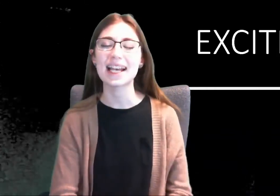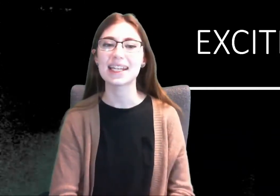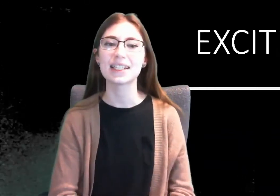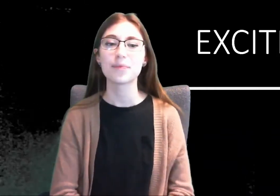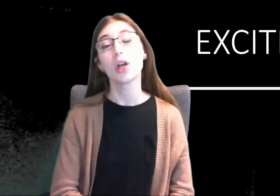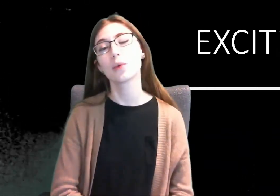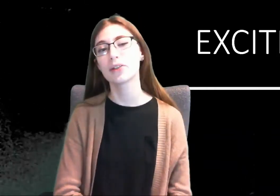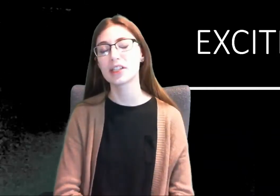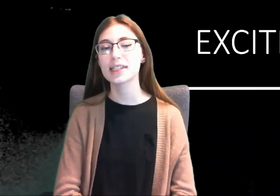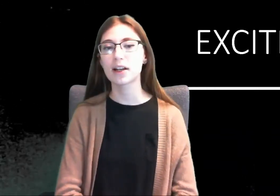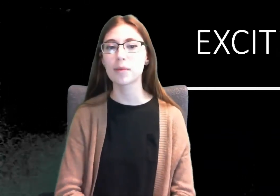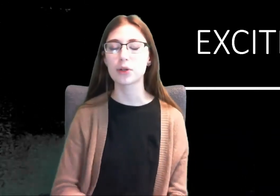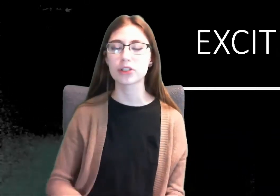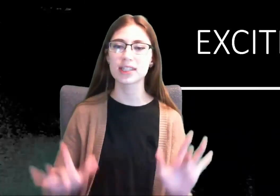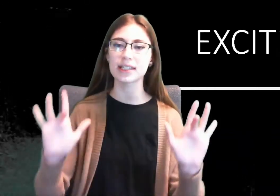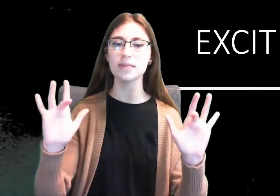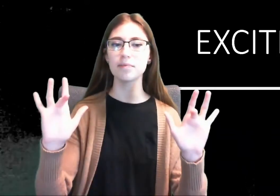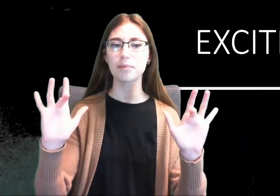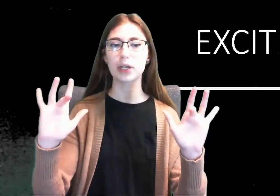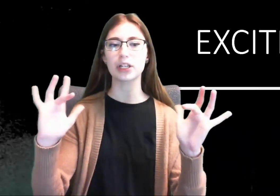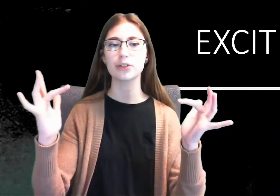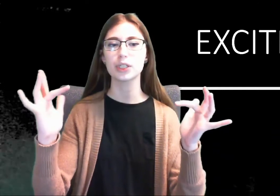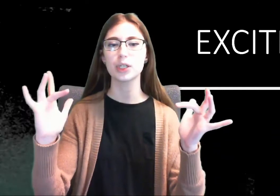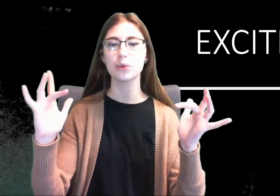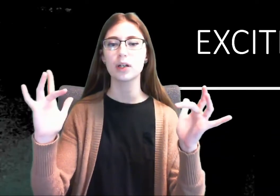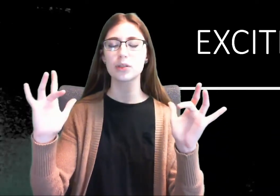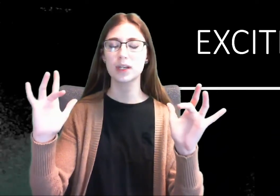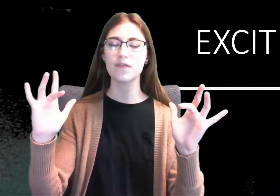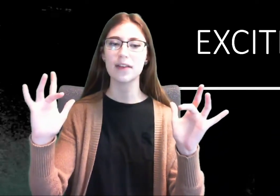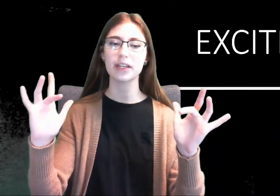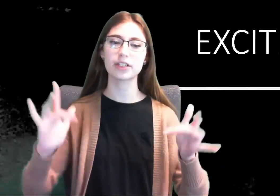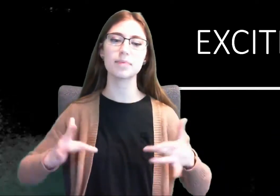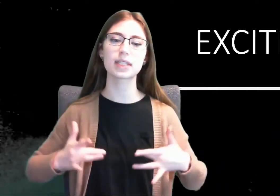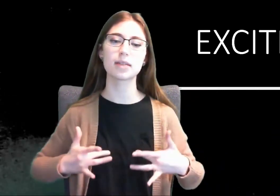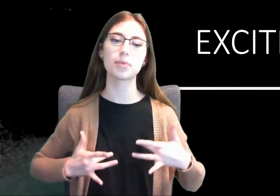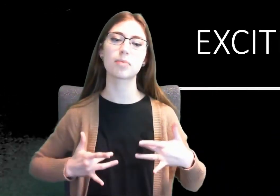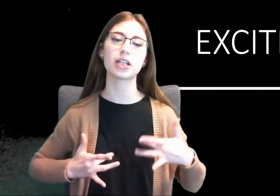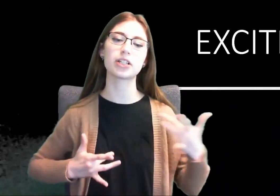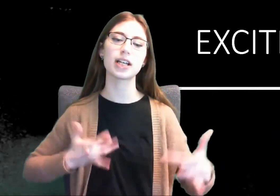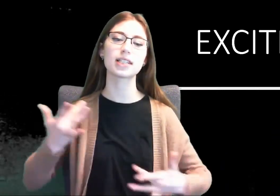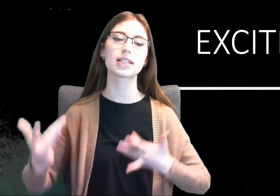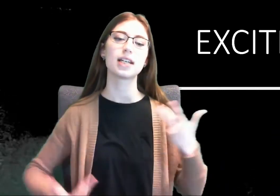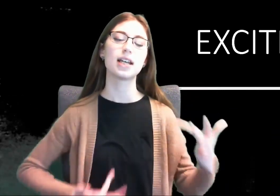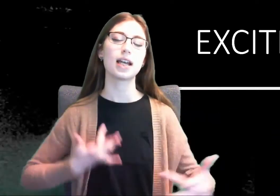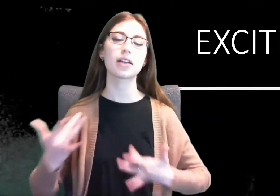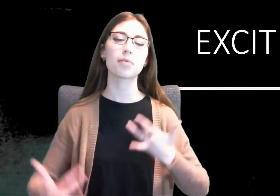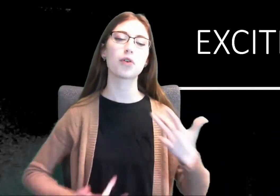Excited. We learned this in our emotions lesson, but you're going to do 2 25 handshakes, put them on your chest, and you're going to move them